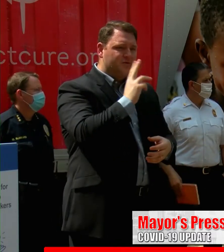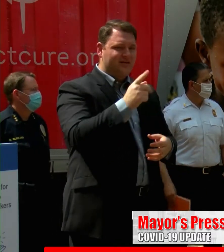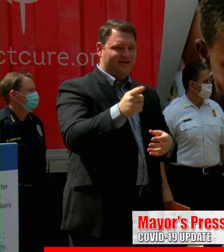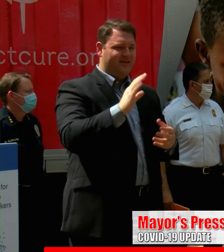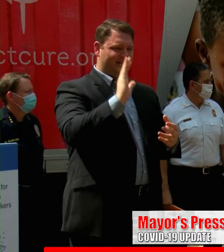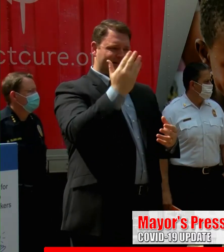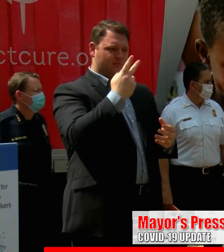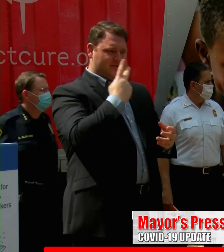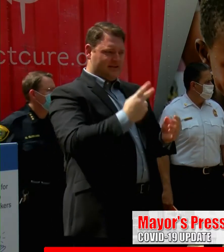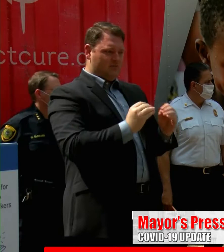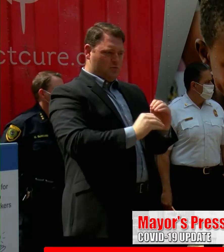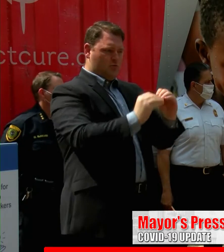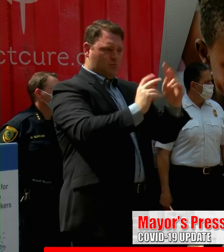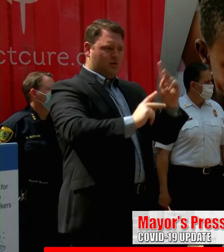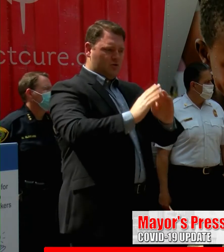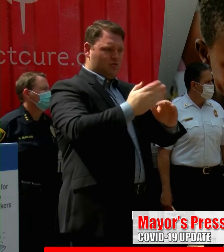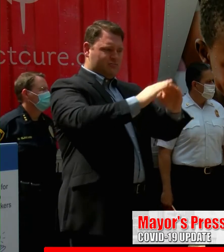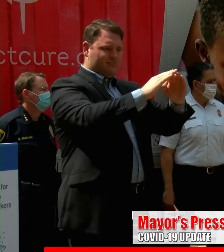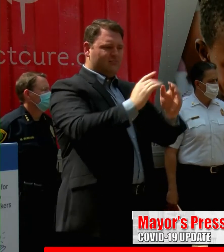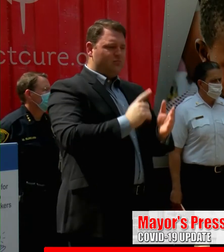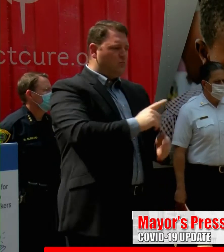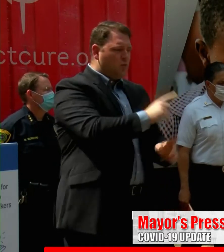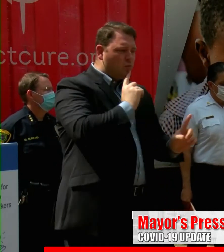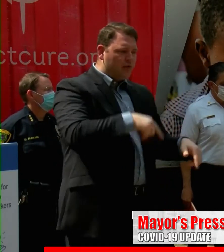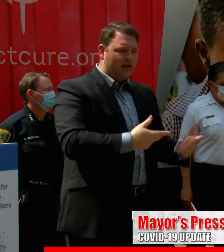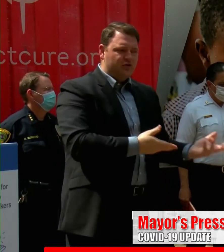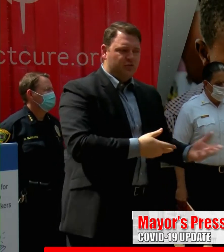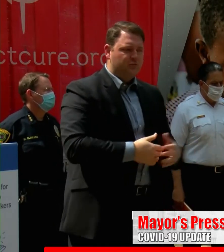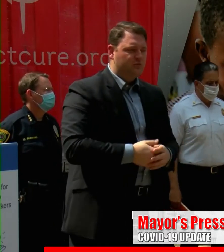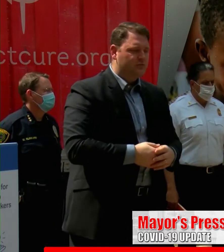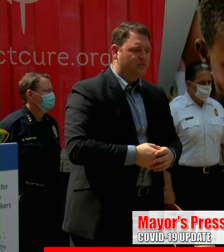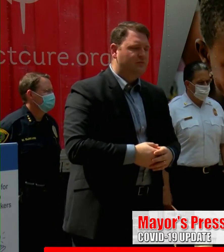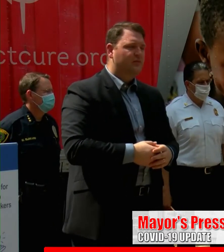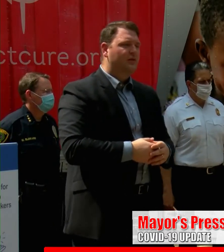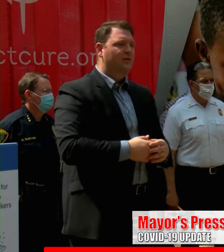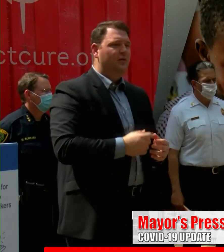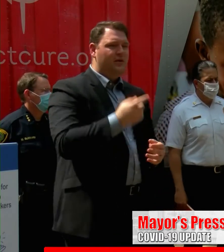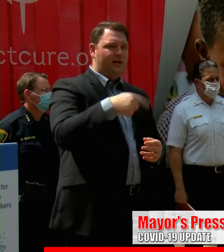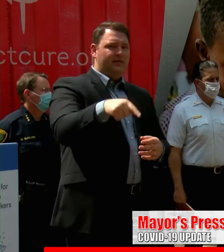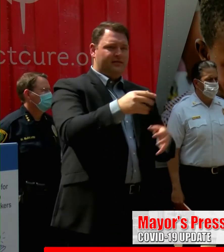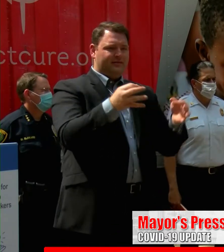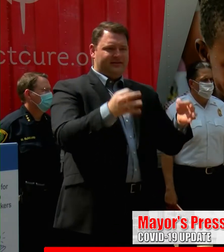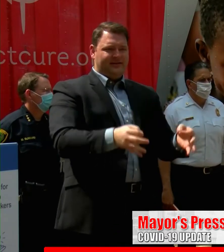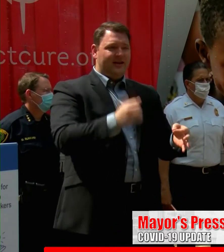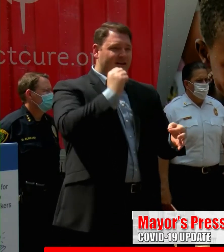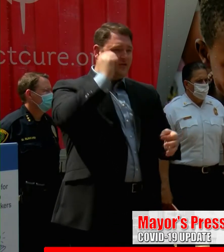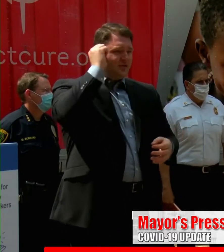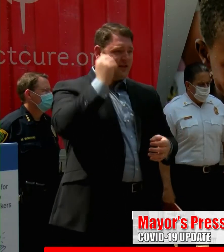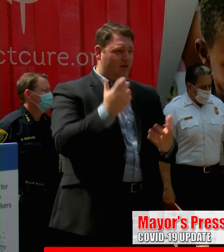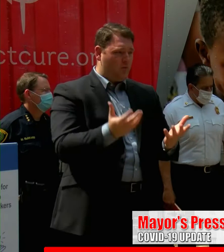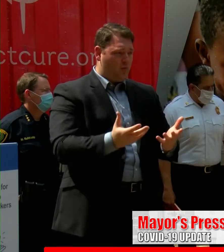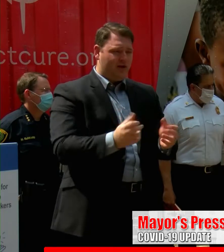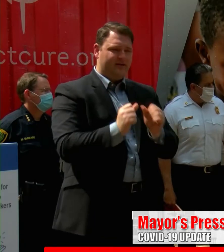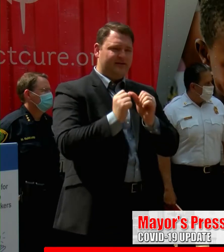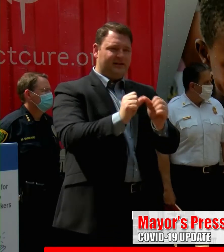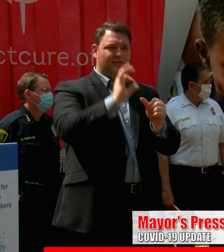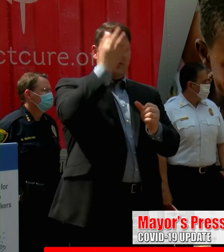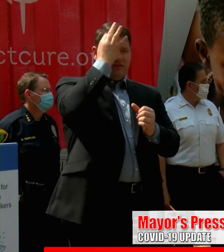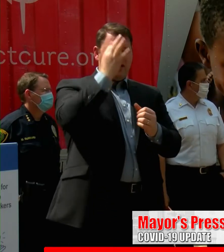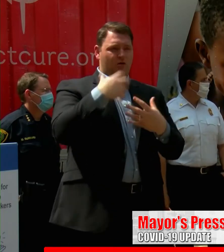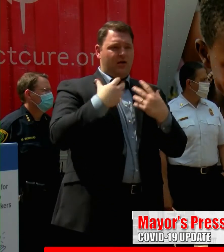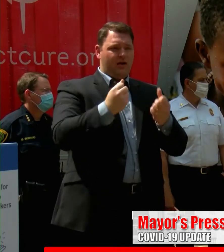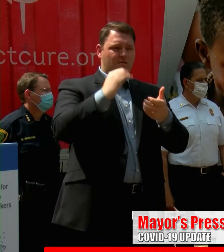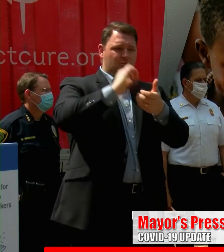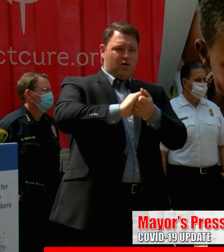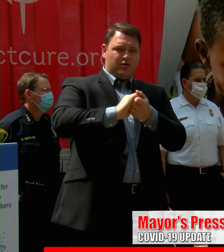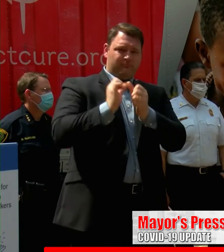bit of a surge. What is your comments to that, sir, your reaction? Well, they made the decision on yesterday to continue the federal health partners